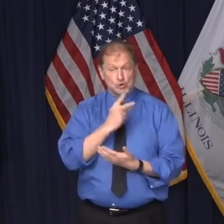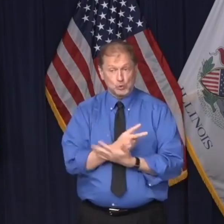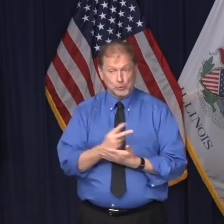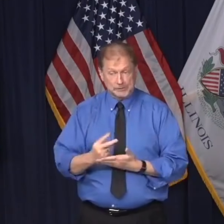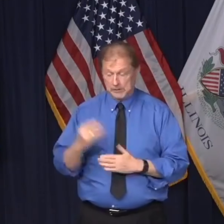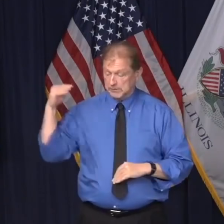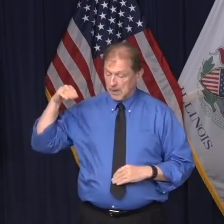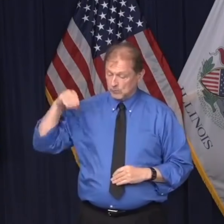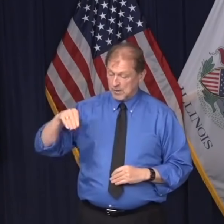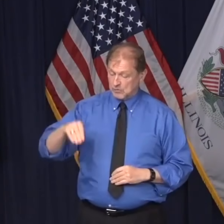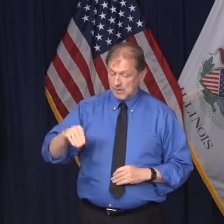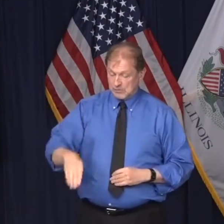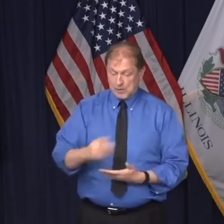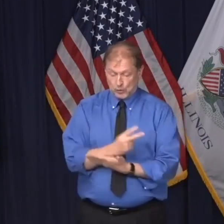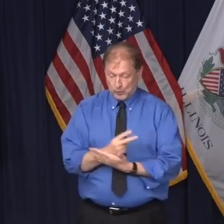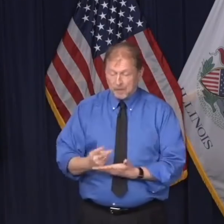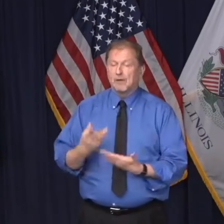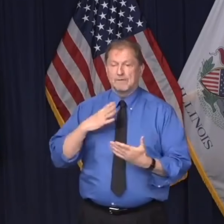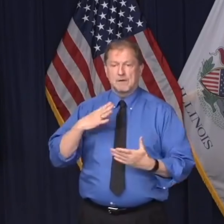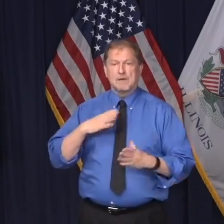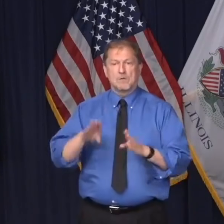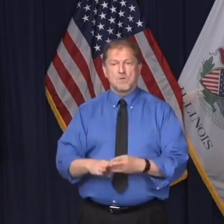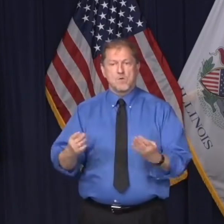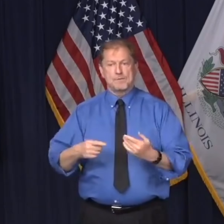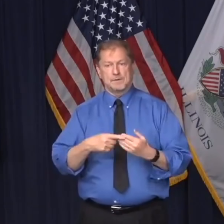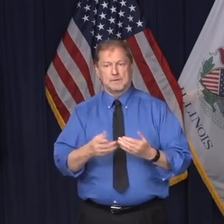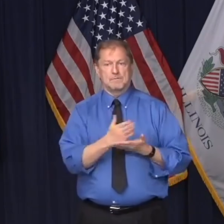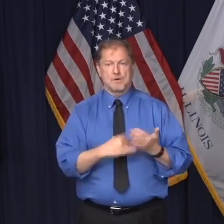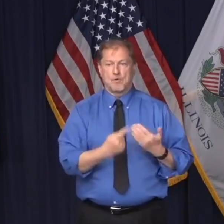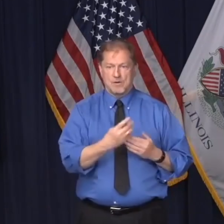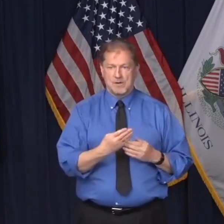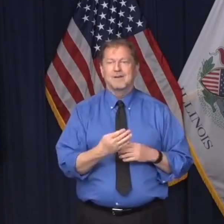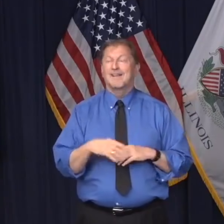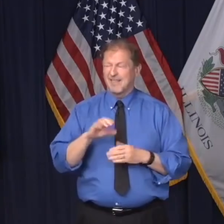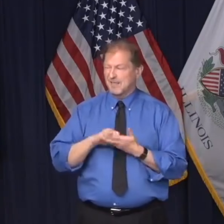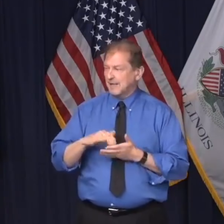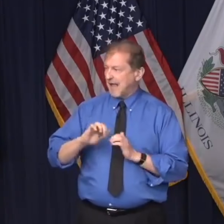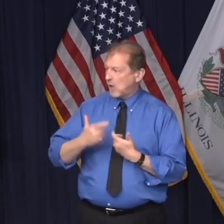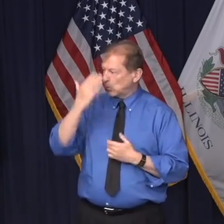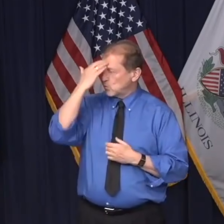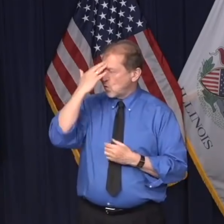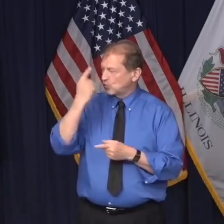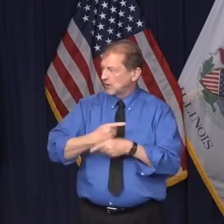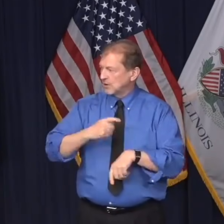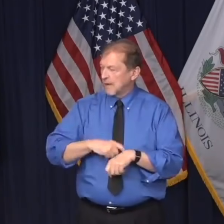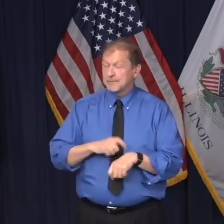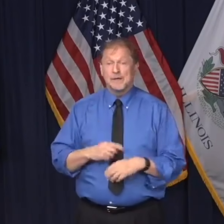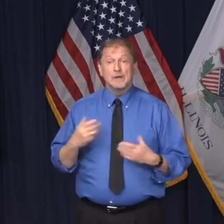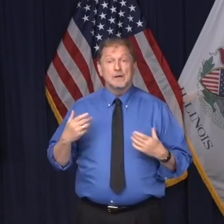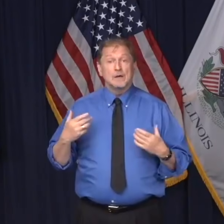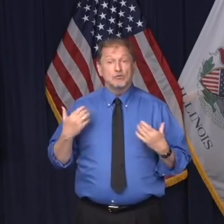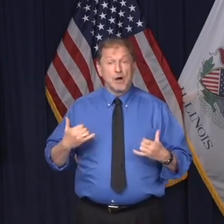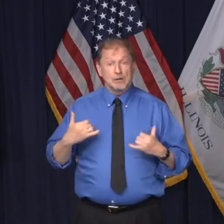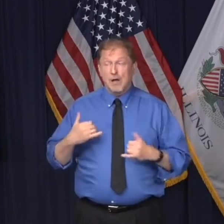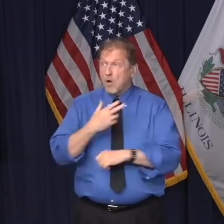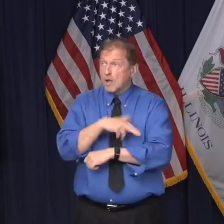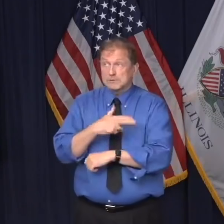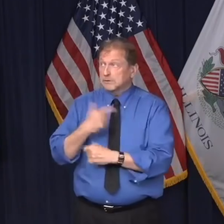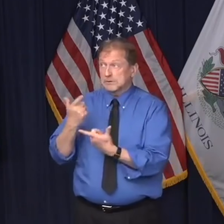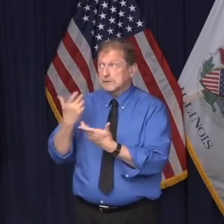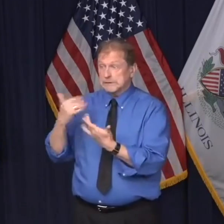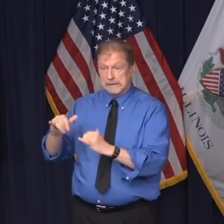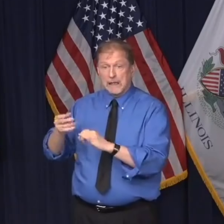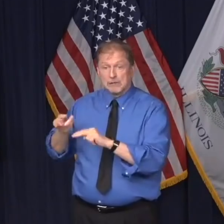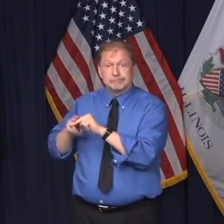I think that's a good way to think about what the timing might be. But again, hospitalizations are a